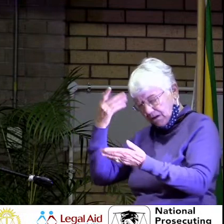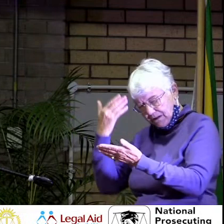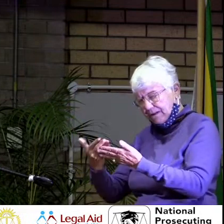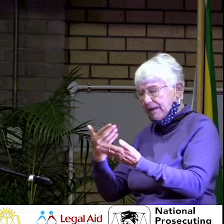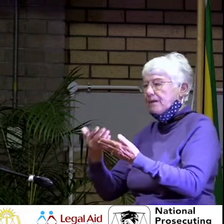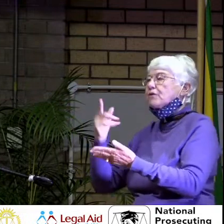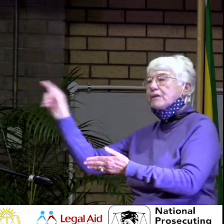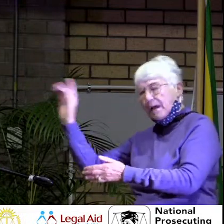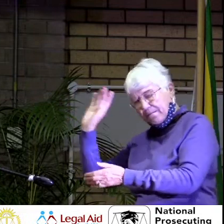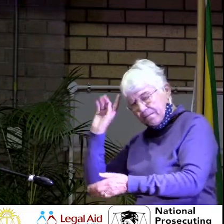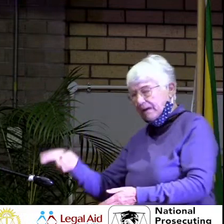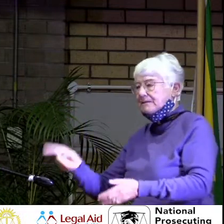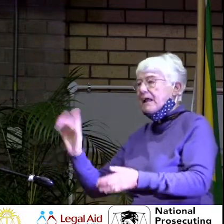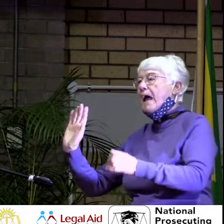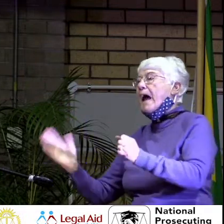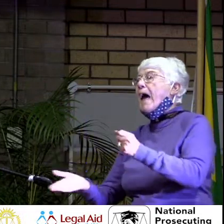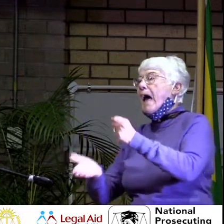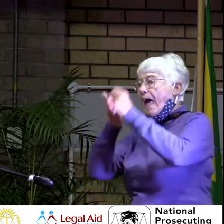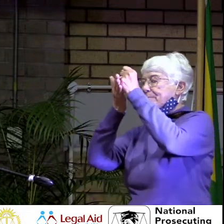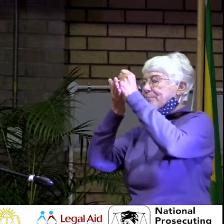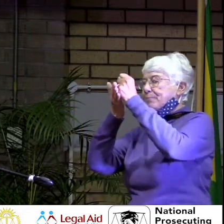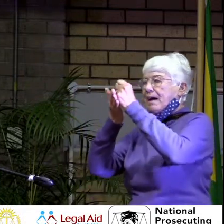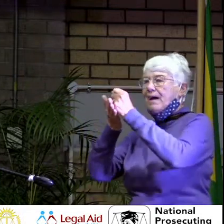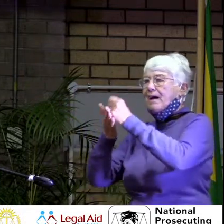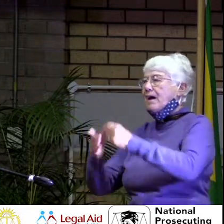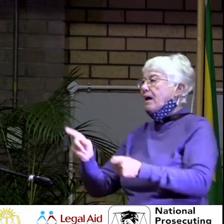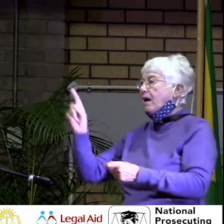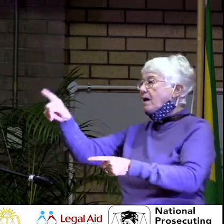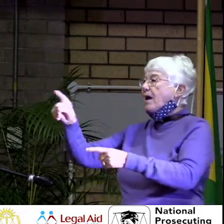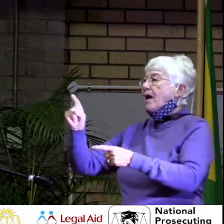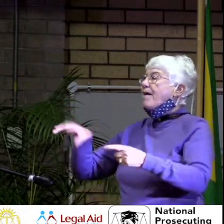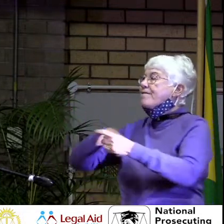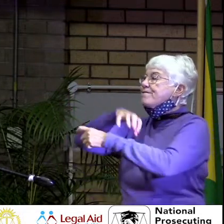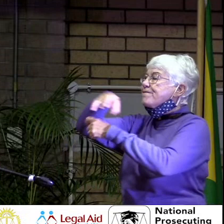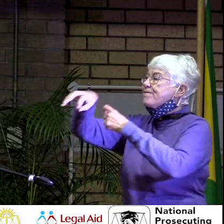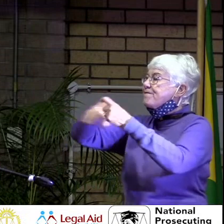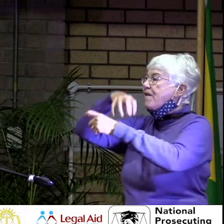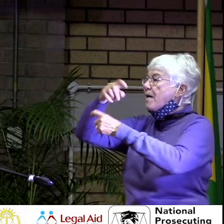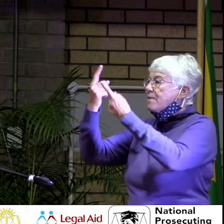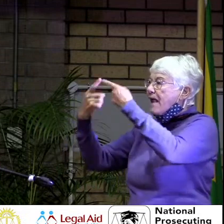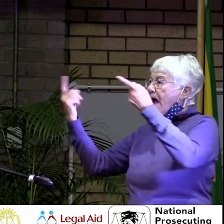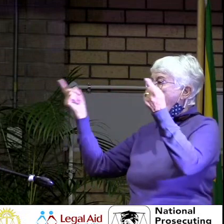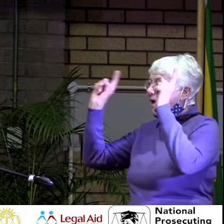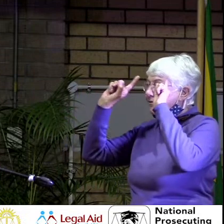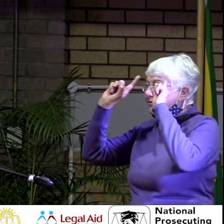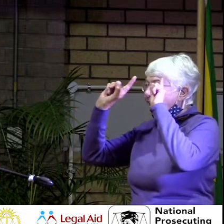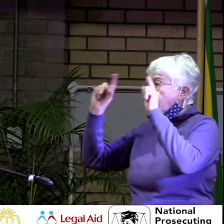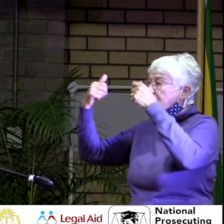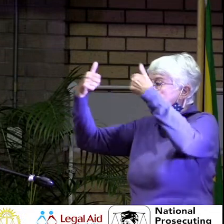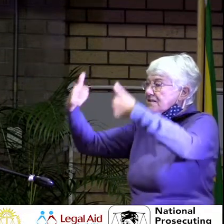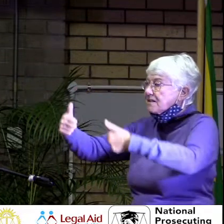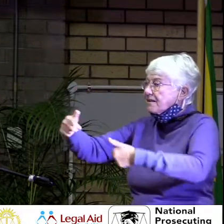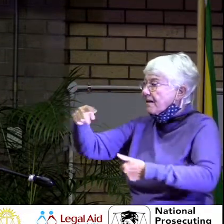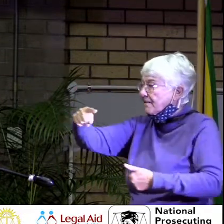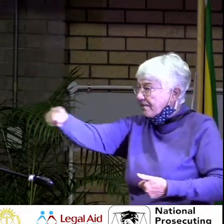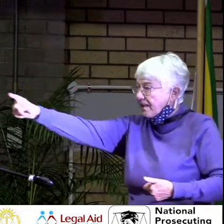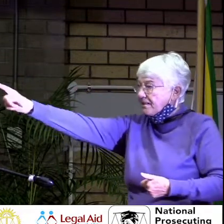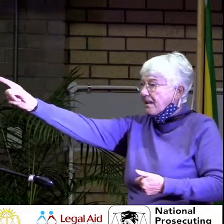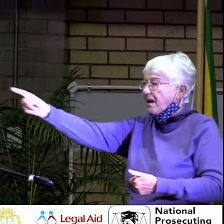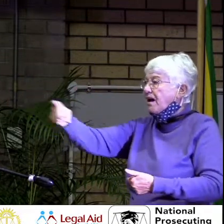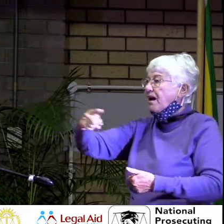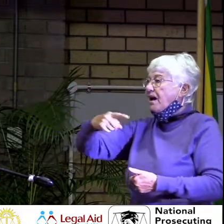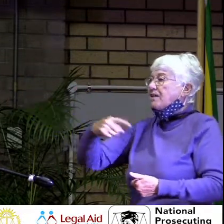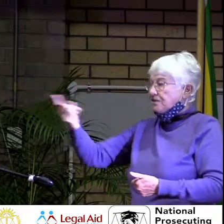master's offices, family advocate. The family advocate for the Western Cape is sitting in the front row. I think she's speaking